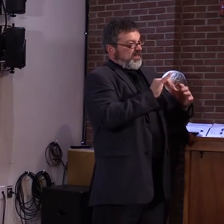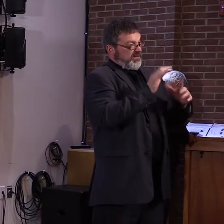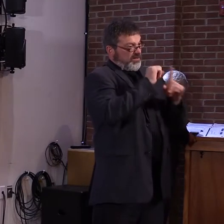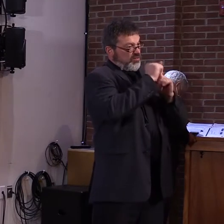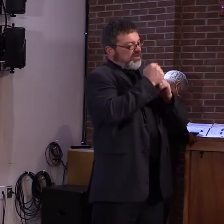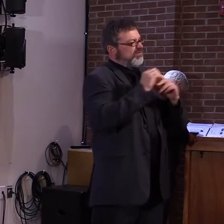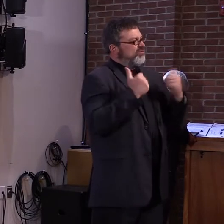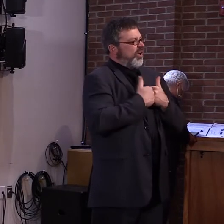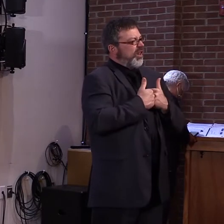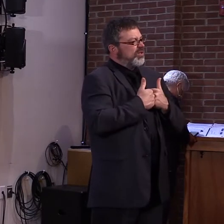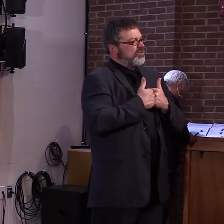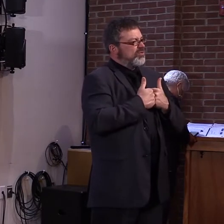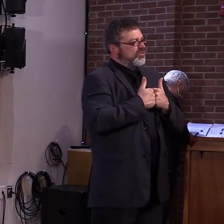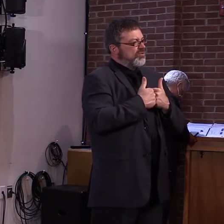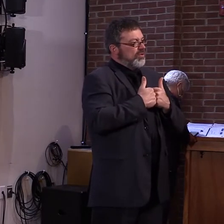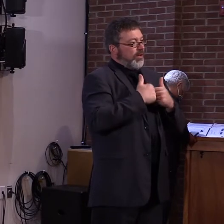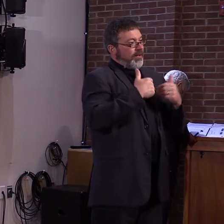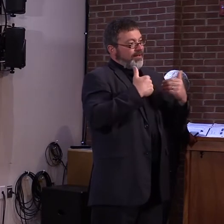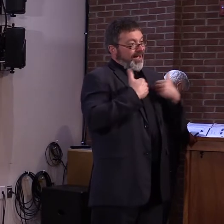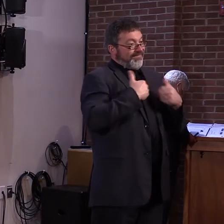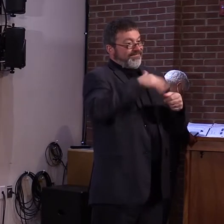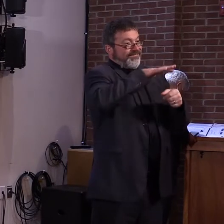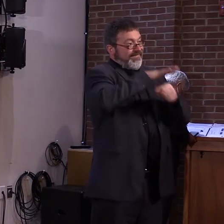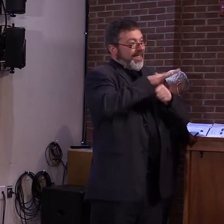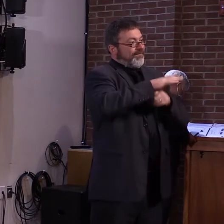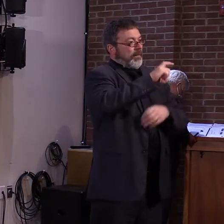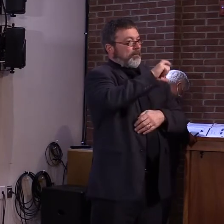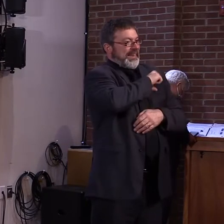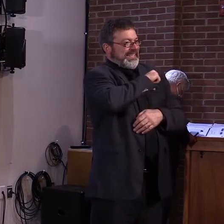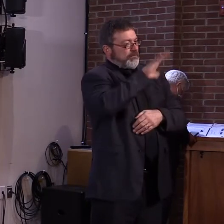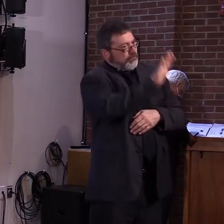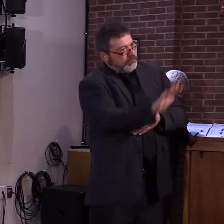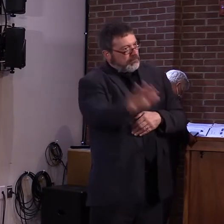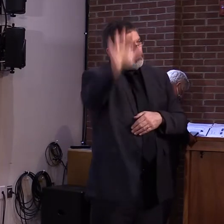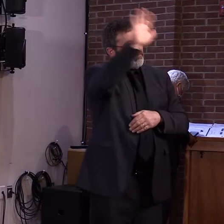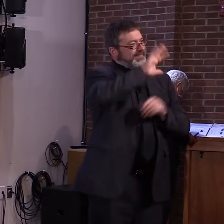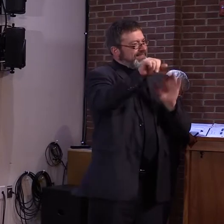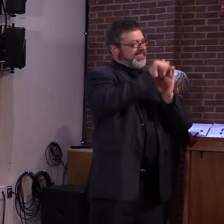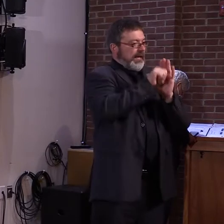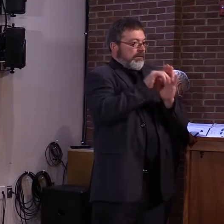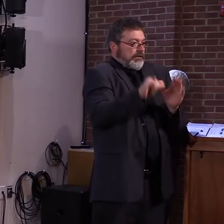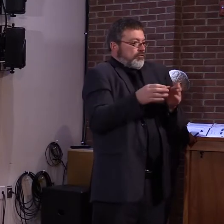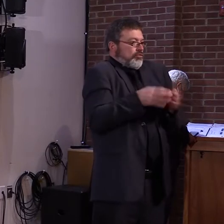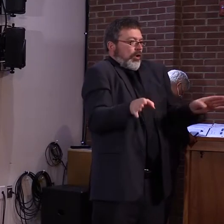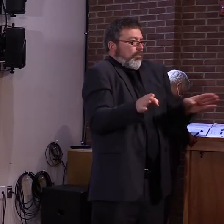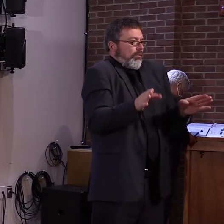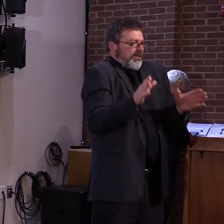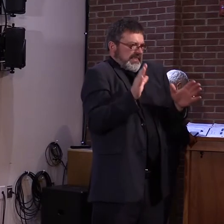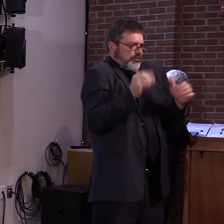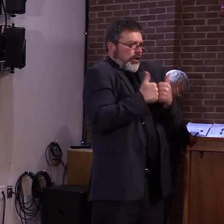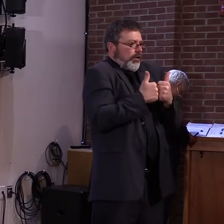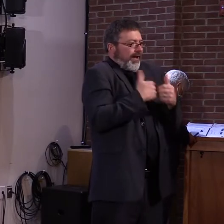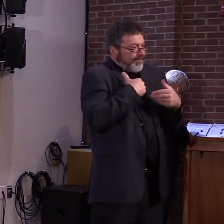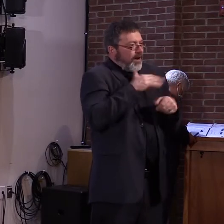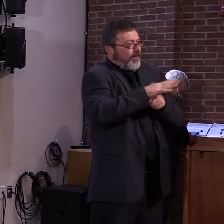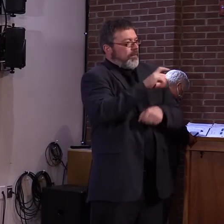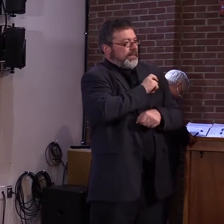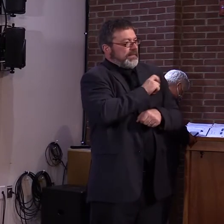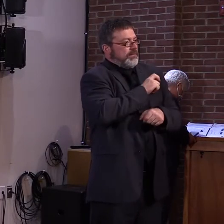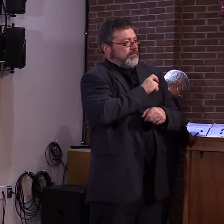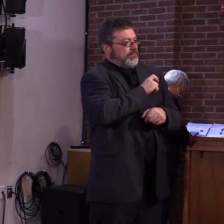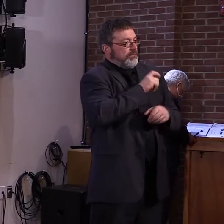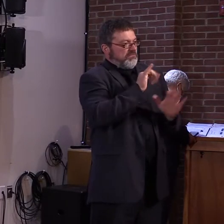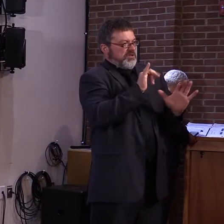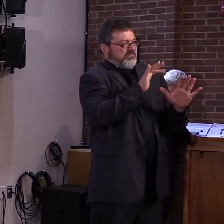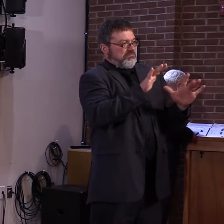a workforce in terms of law enforcement and so forth. And in terms of some of the local communities, I know that they're